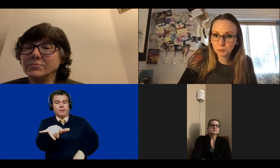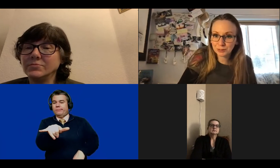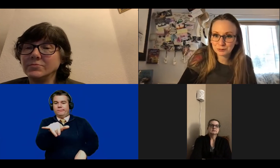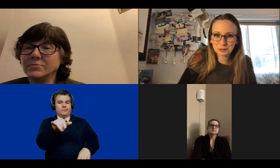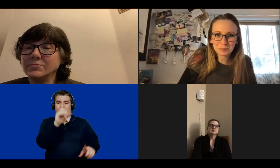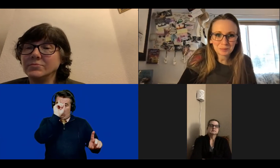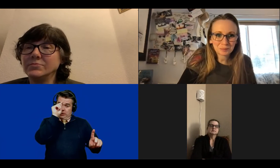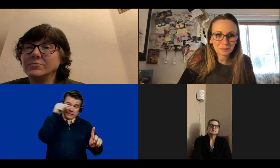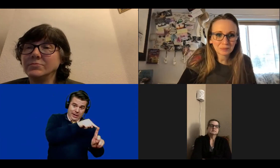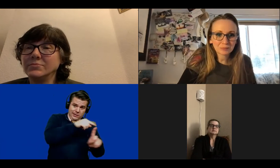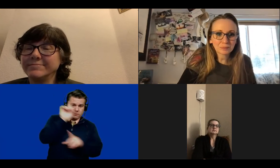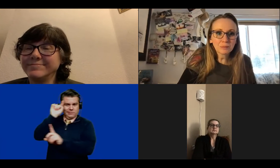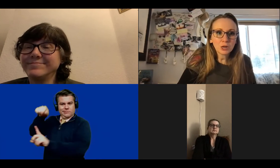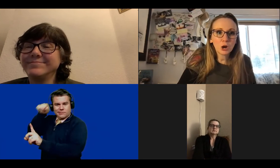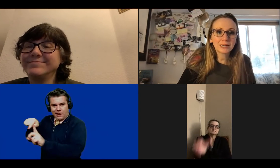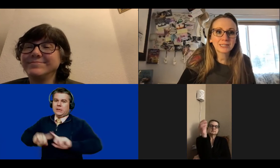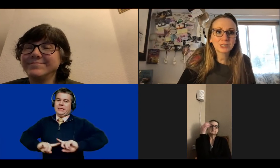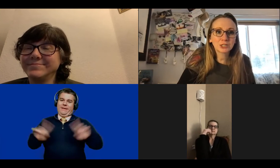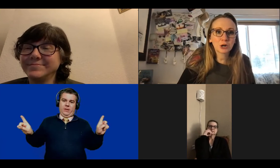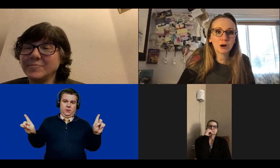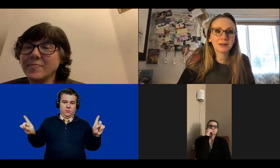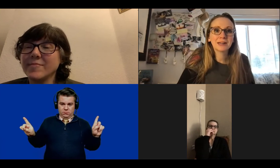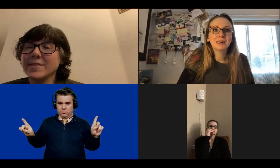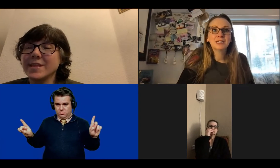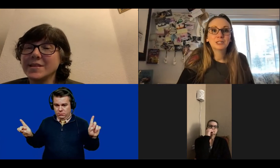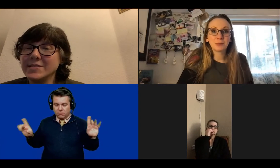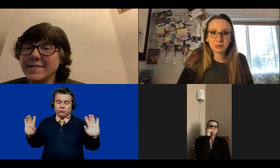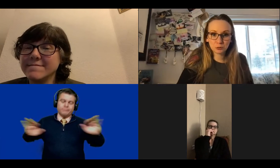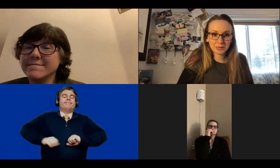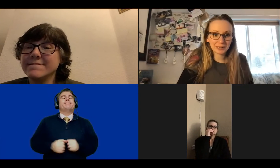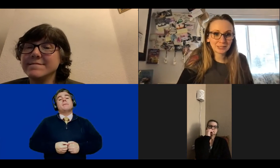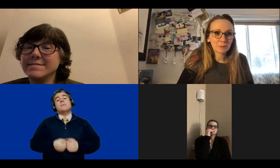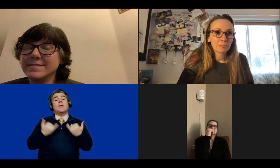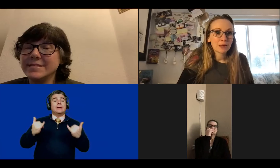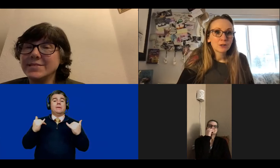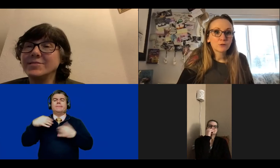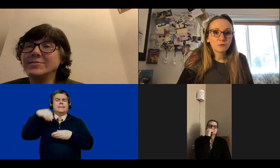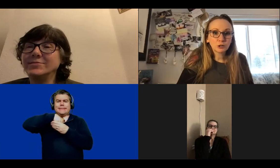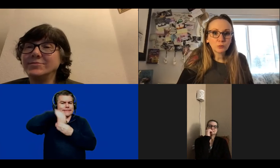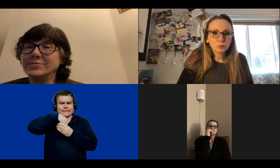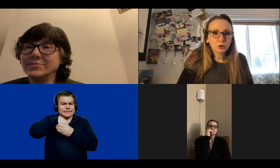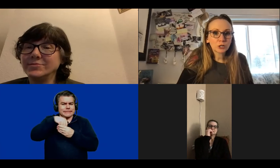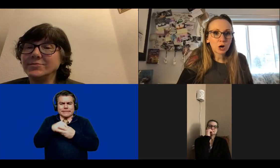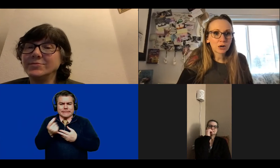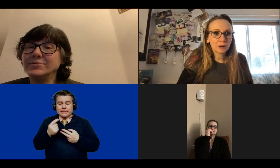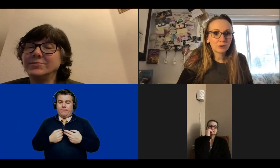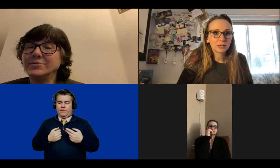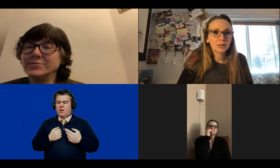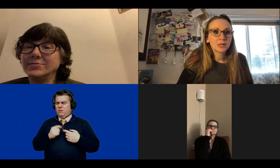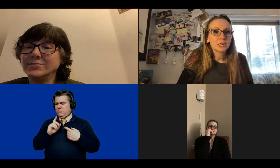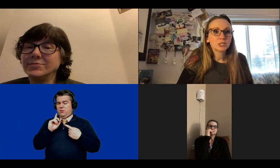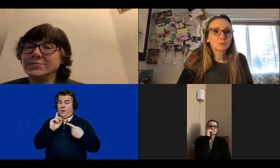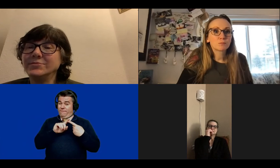difference between those 2. All right, let's touch on some ingredients. The first one we're going to talk